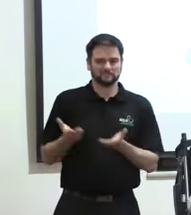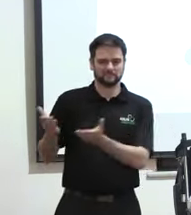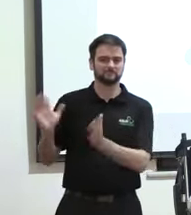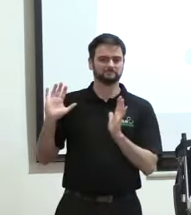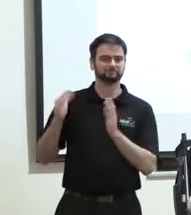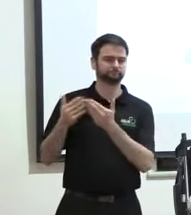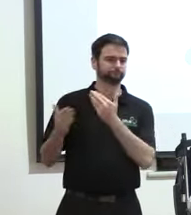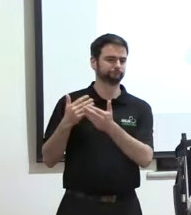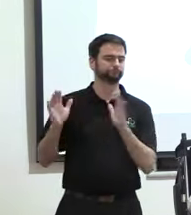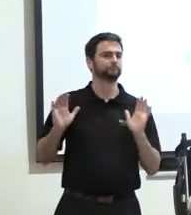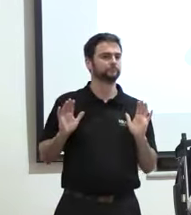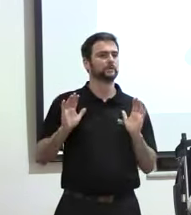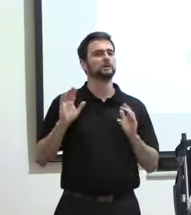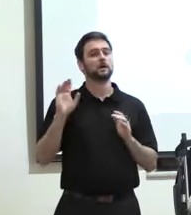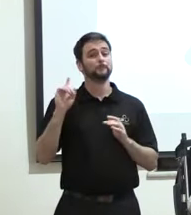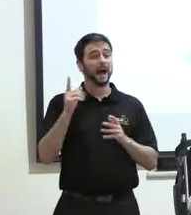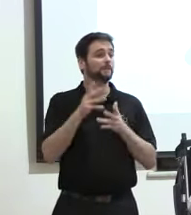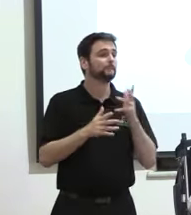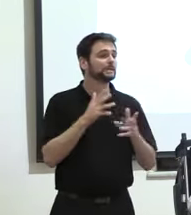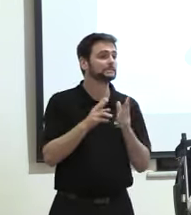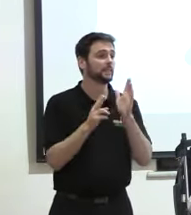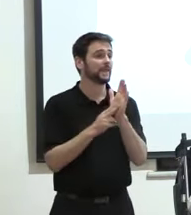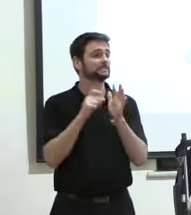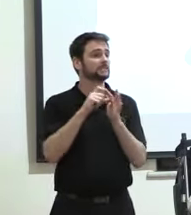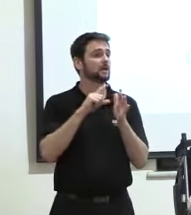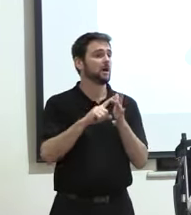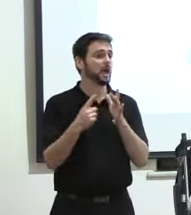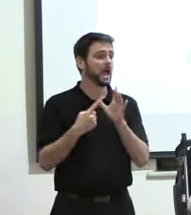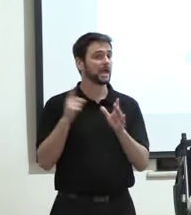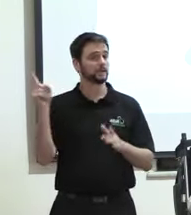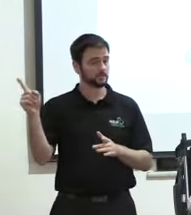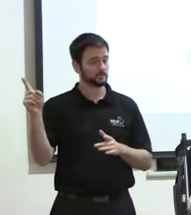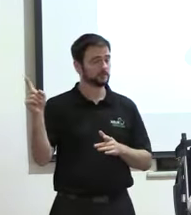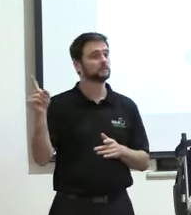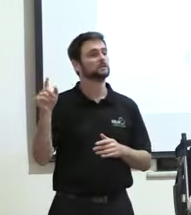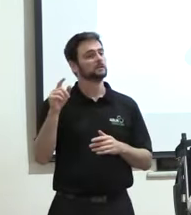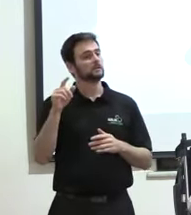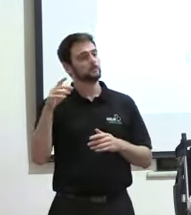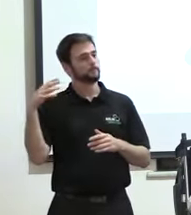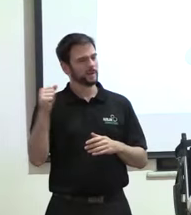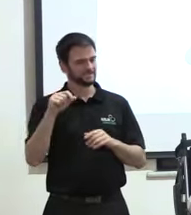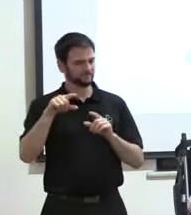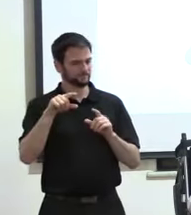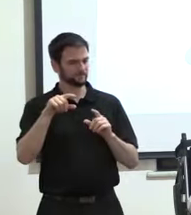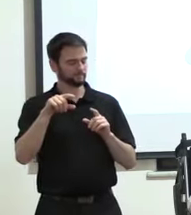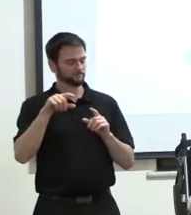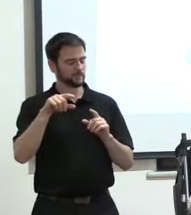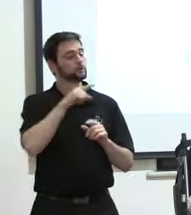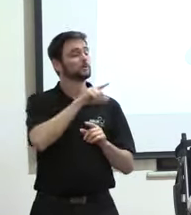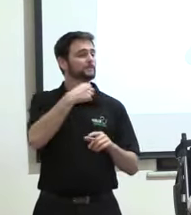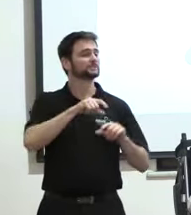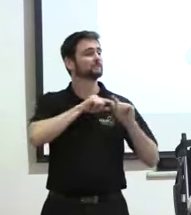providers using your NDIS money who are registered with the NDIS. So that means the providers that you